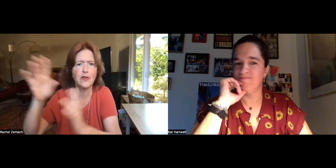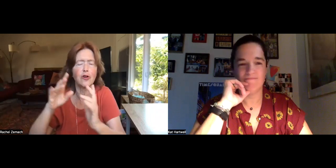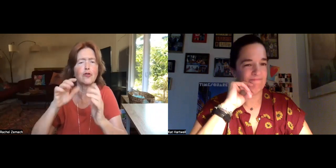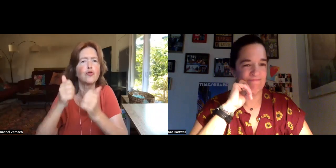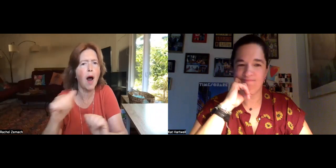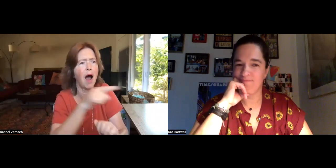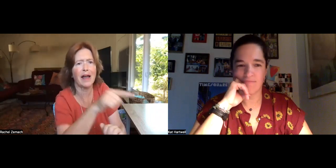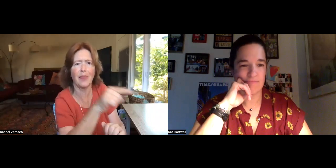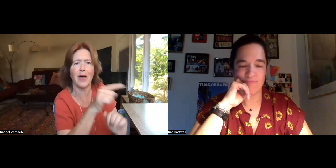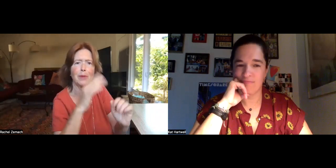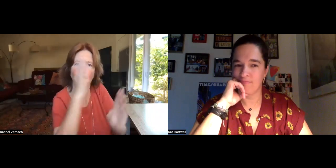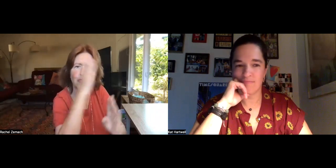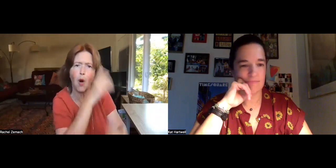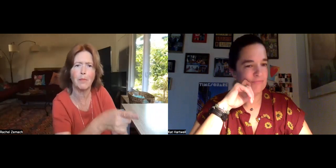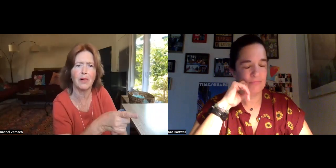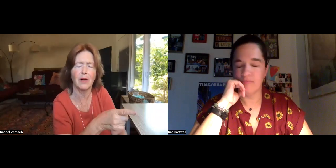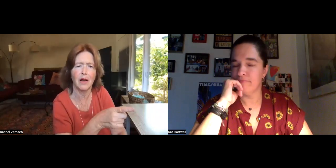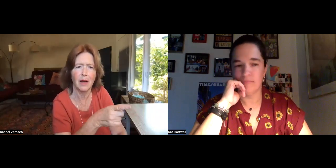administration try get them into trouble.